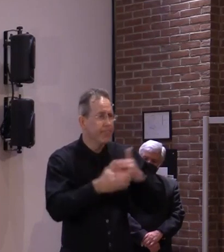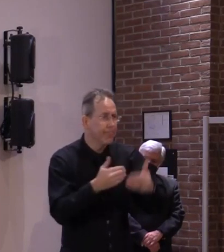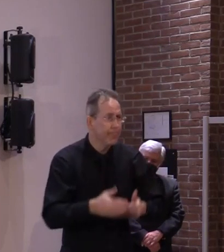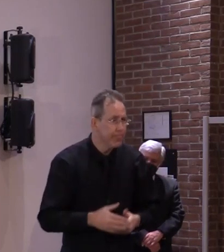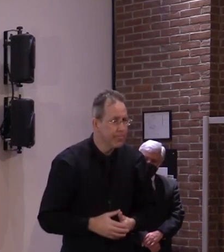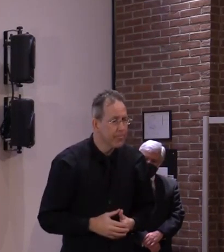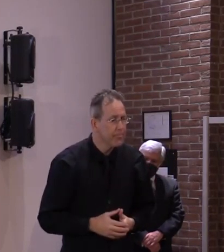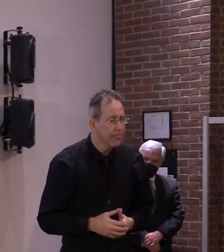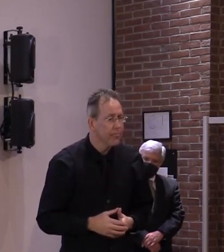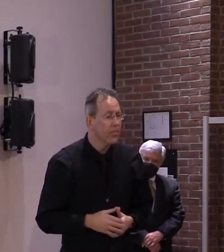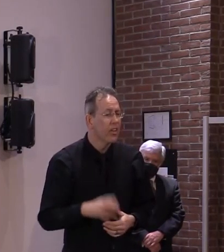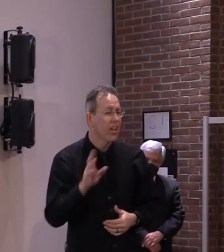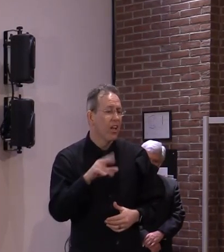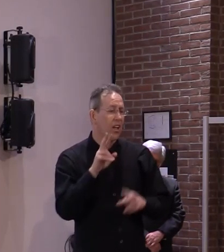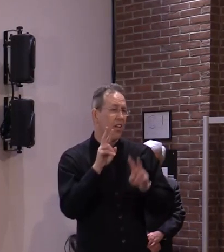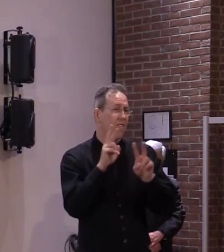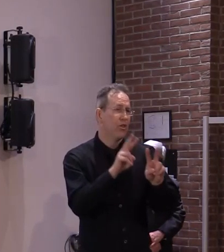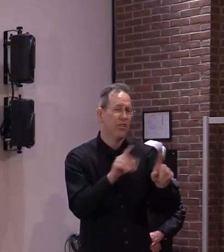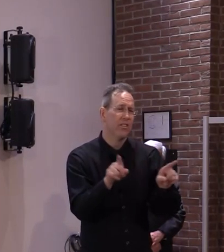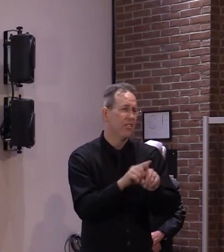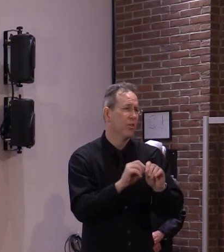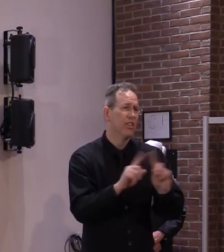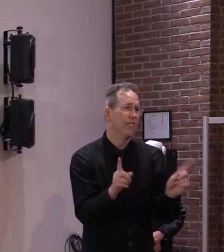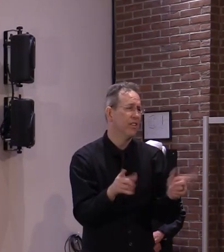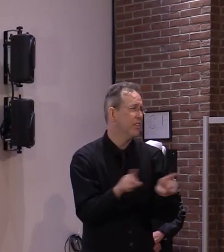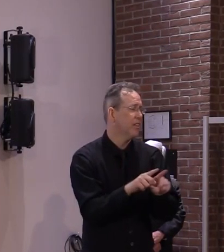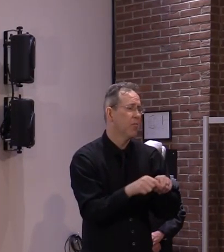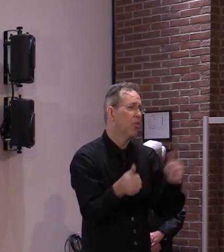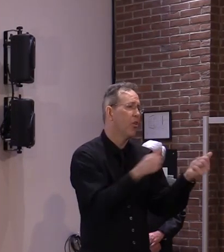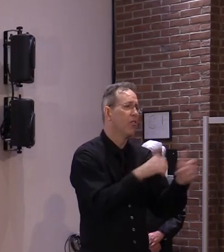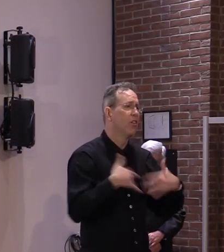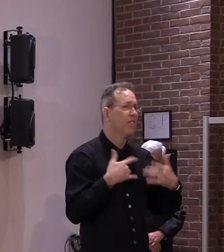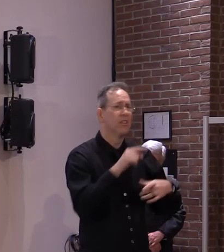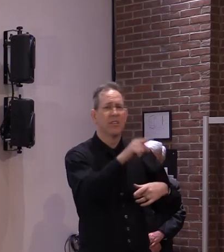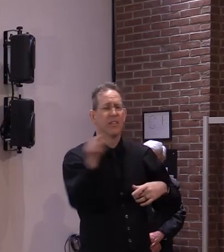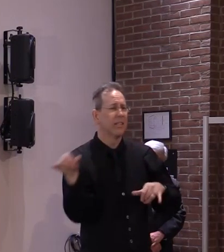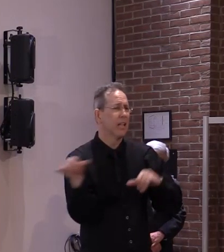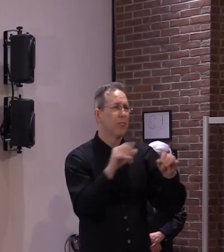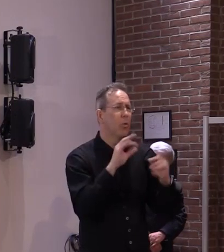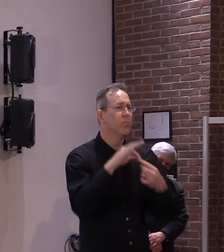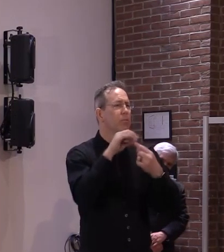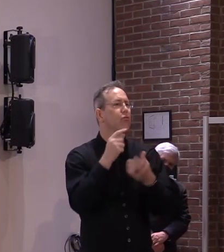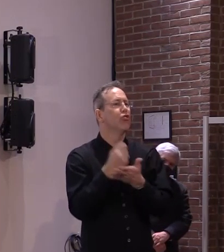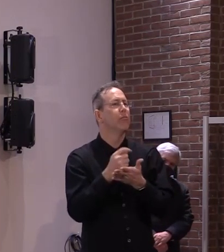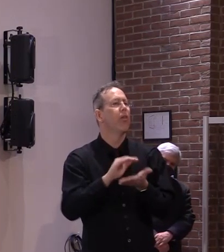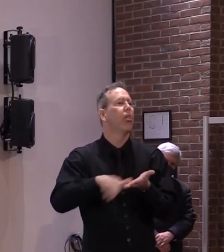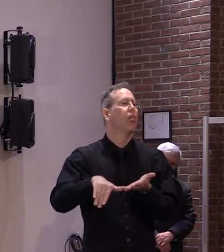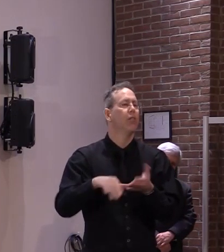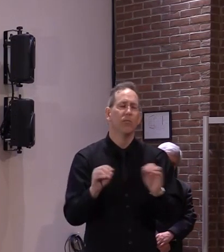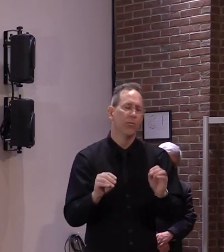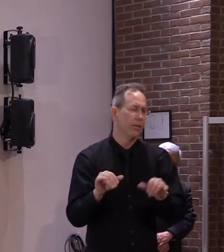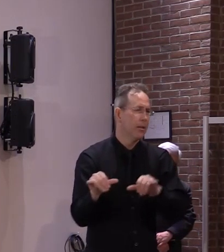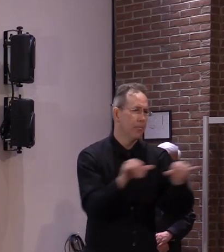Okay, thank you. Thank you, Governor, and look forward to getting that list of outbreaks. Thank you for your